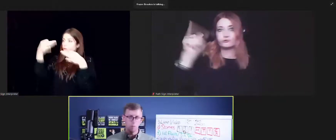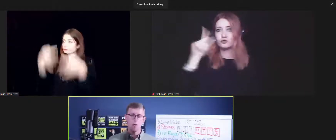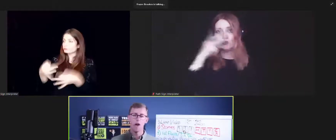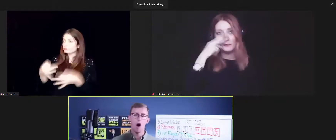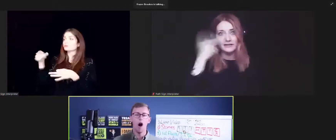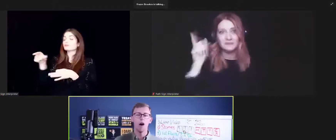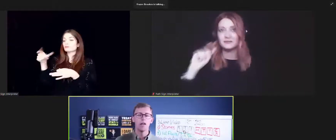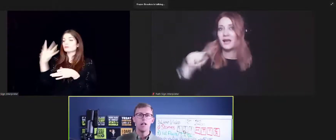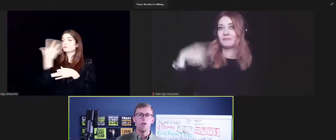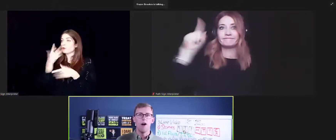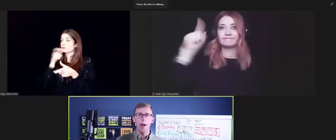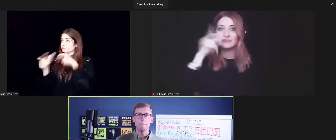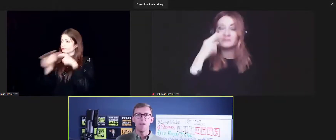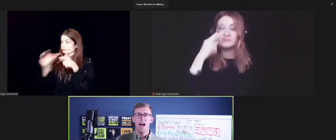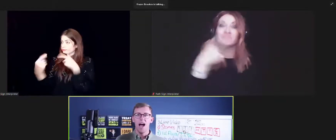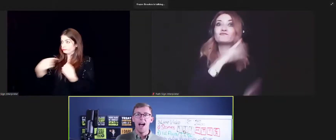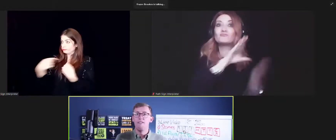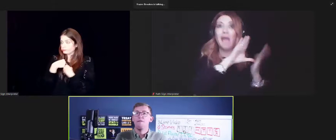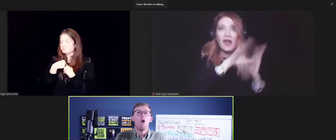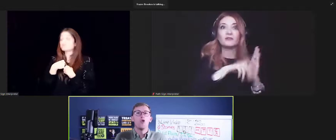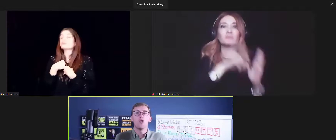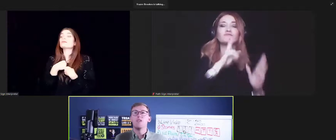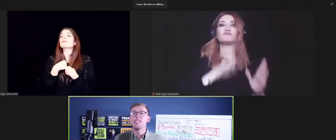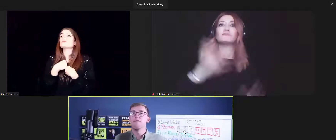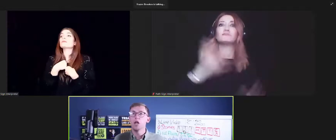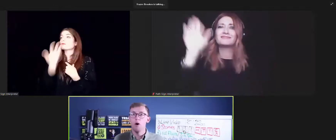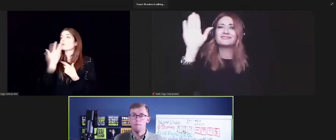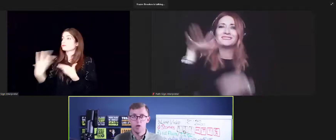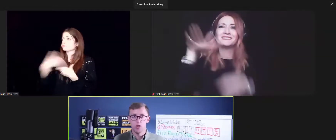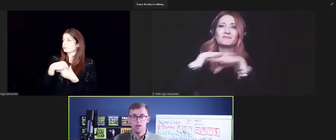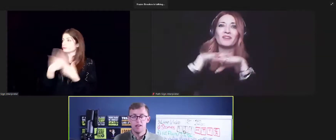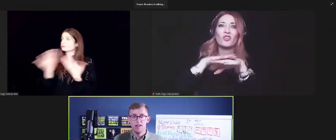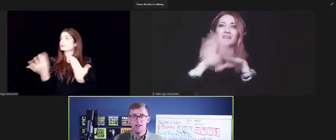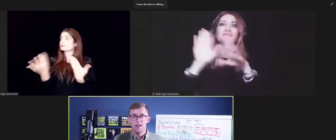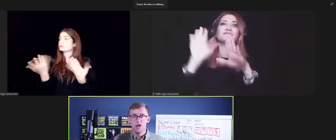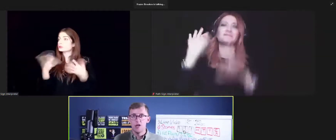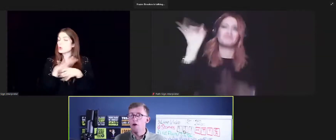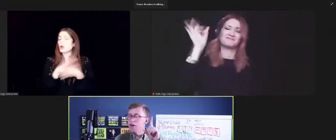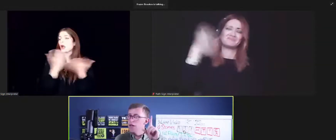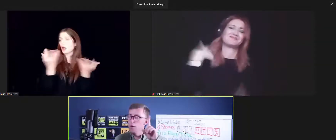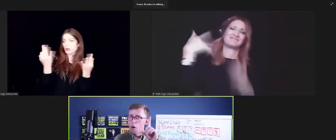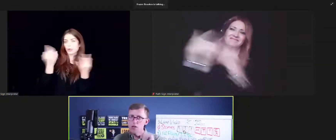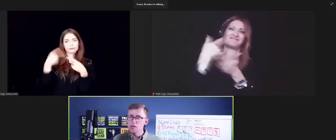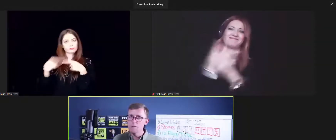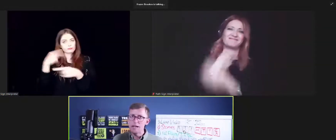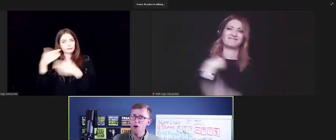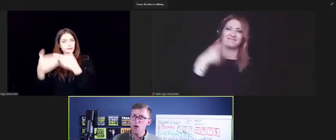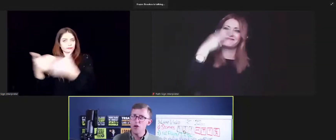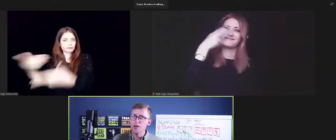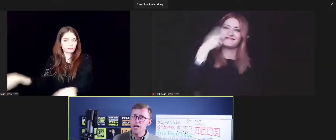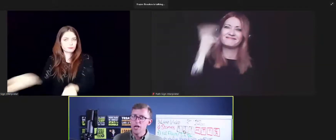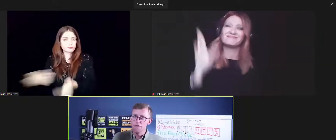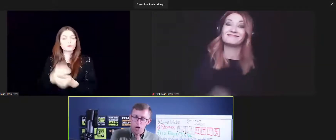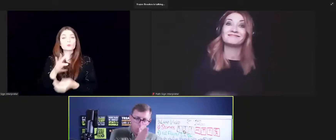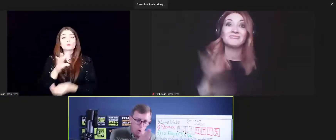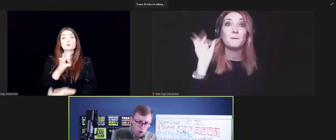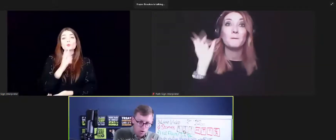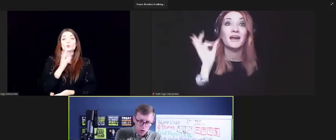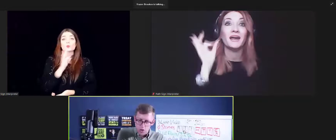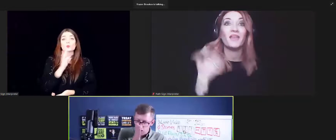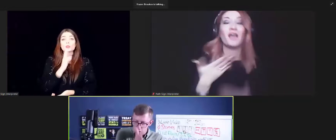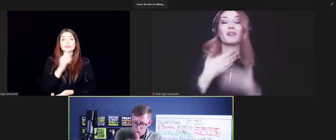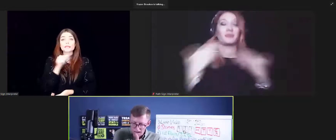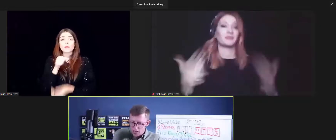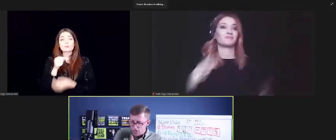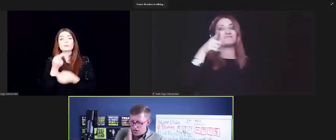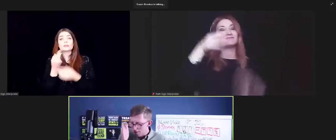into them and what they are, right? Fortune is in the follow-ups. You don't follow up once to make a fortune. You follow up